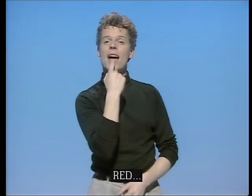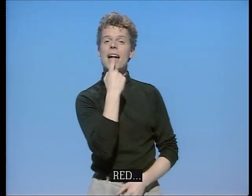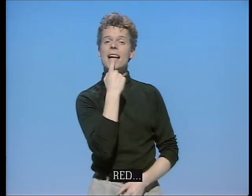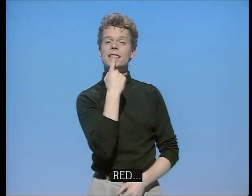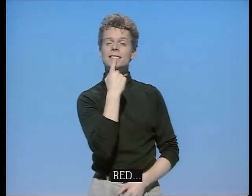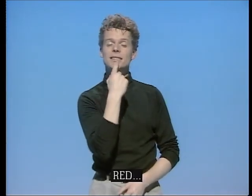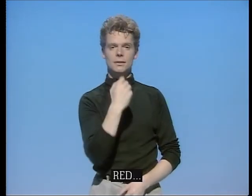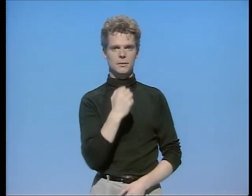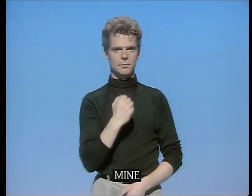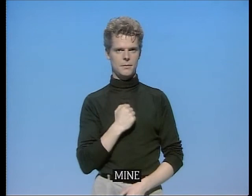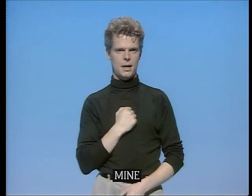red, mine.